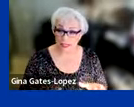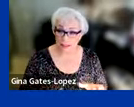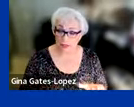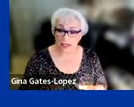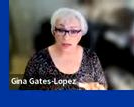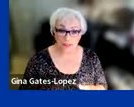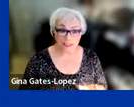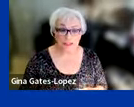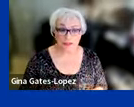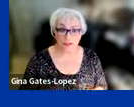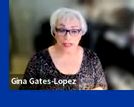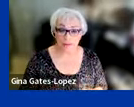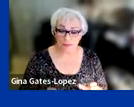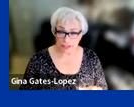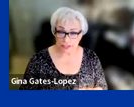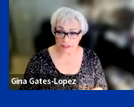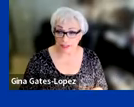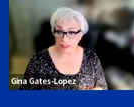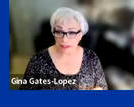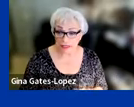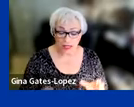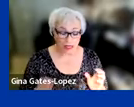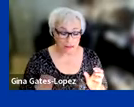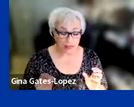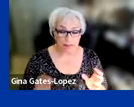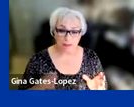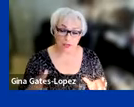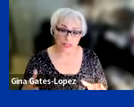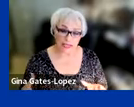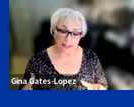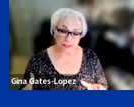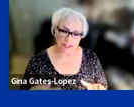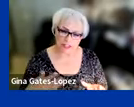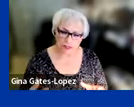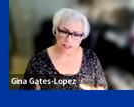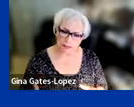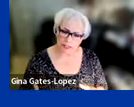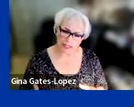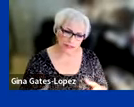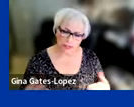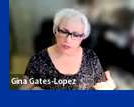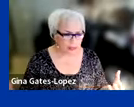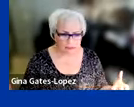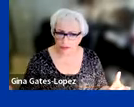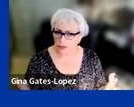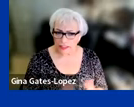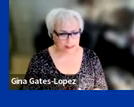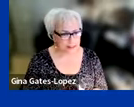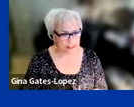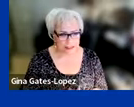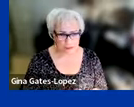seat time and we need to look at proficiency. And be more creative. So I just wanted to put it out there, whomever